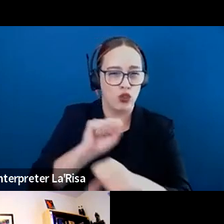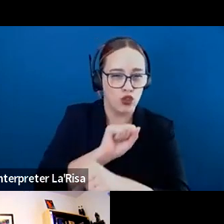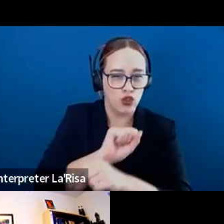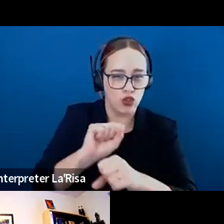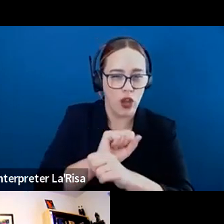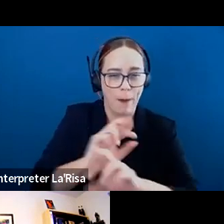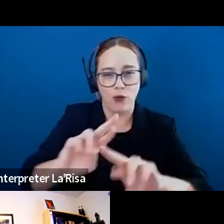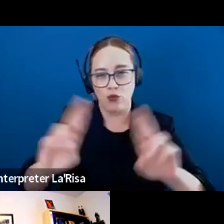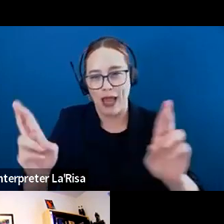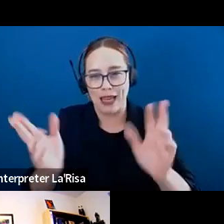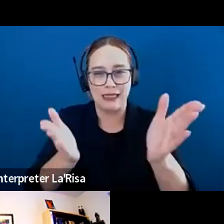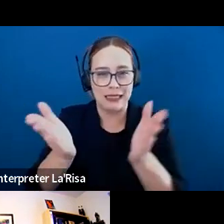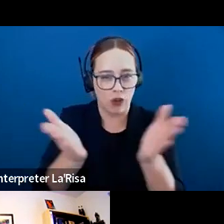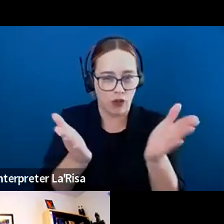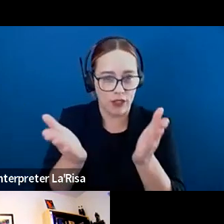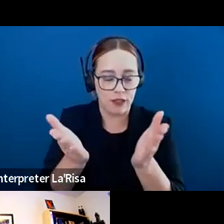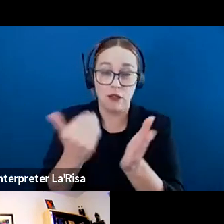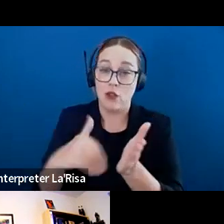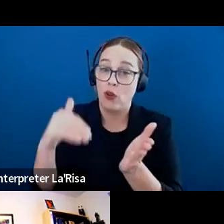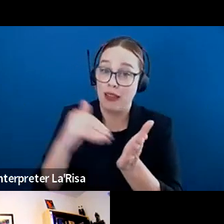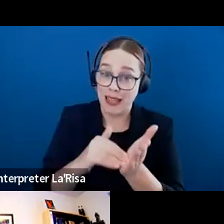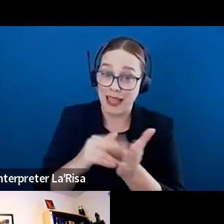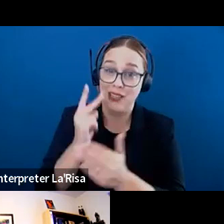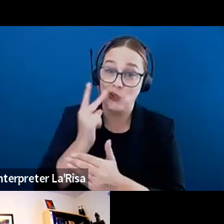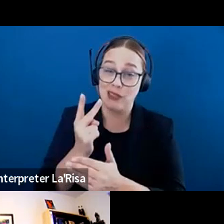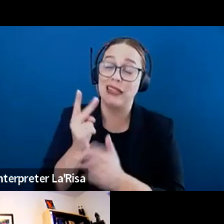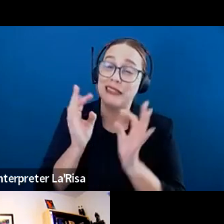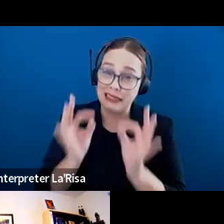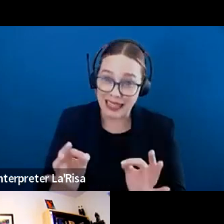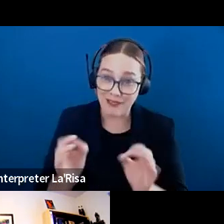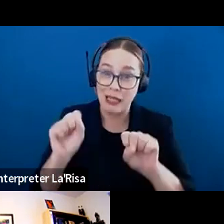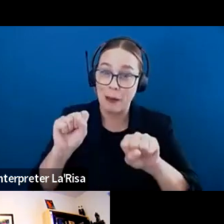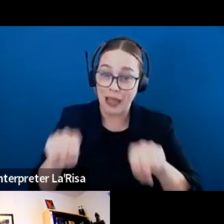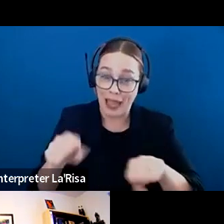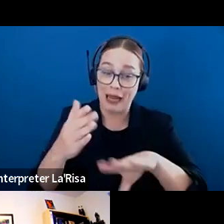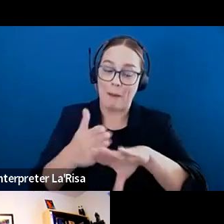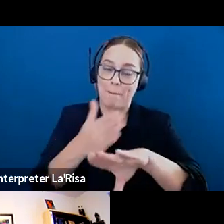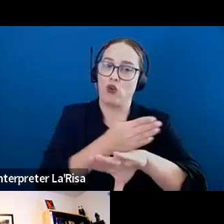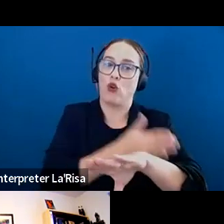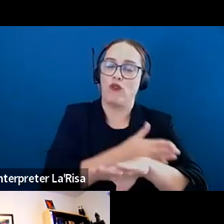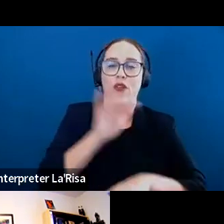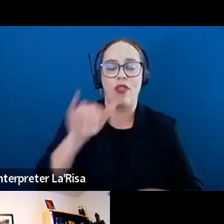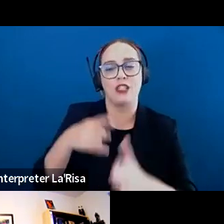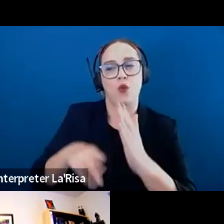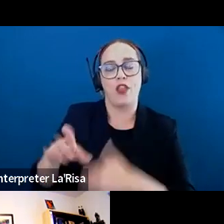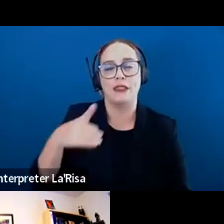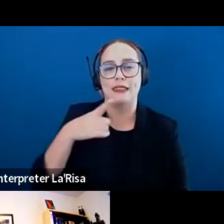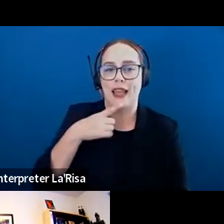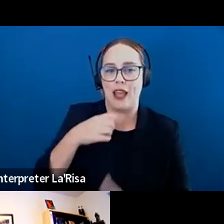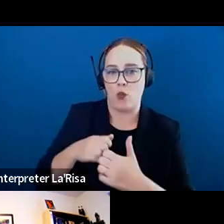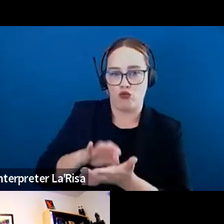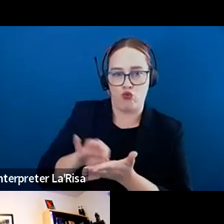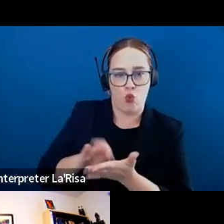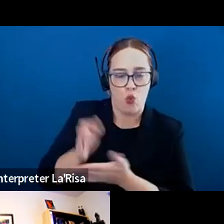we see, you know, there's definitely room for improvement. That's what the CIL is saying here, is that, you know, there may